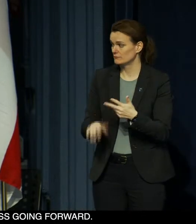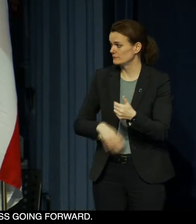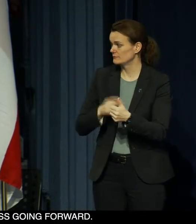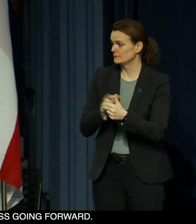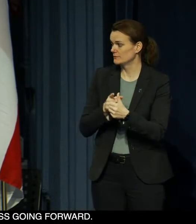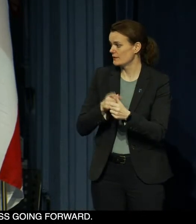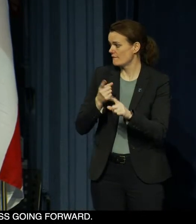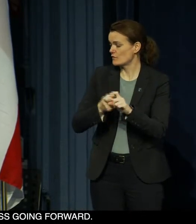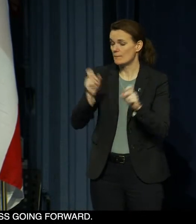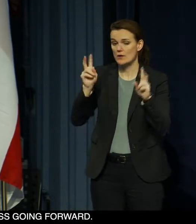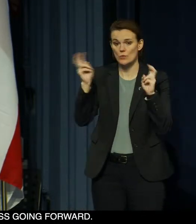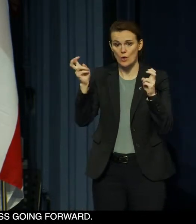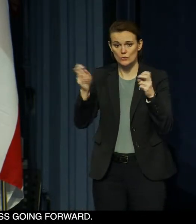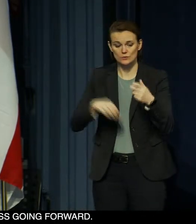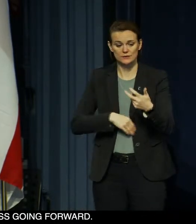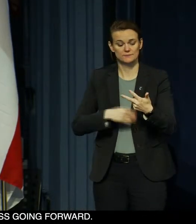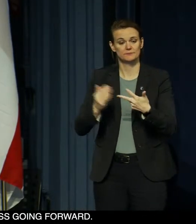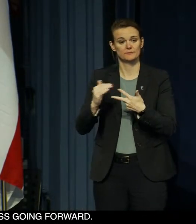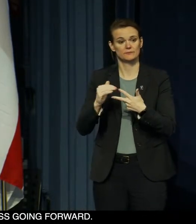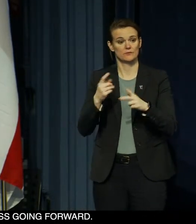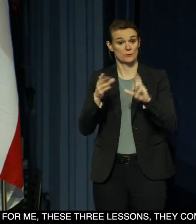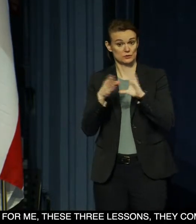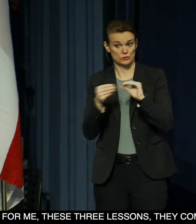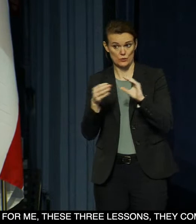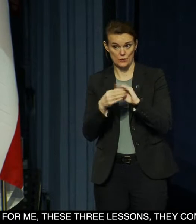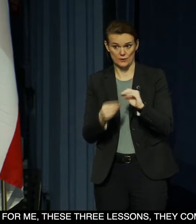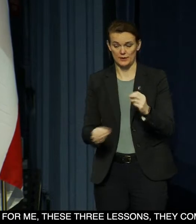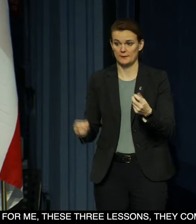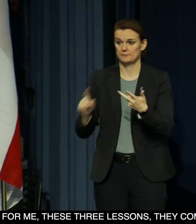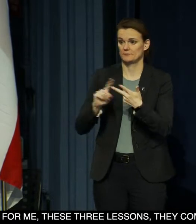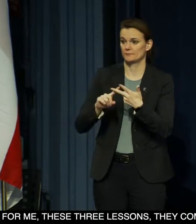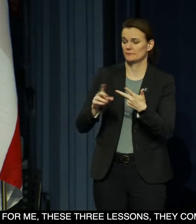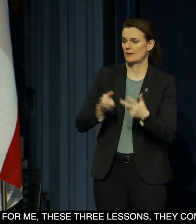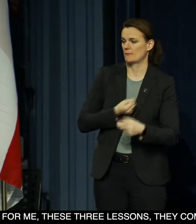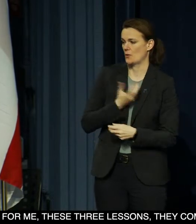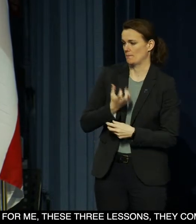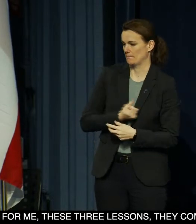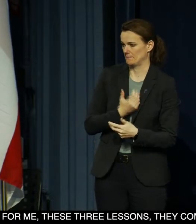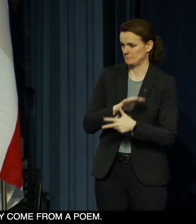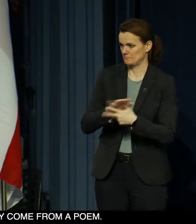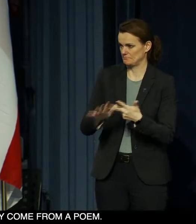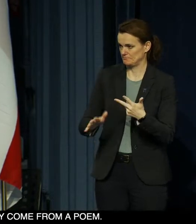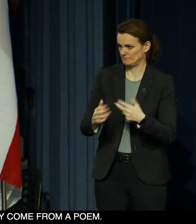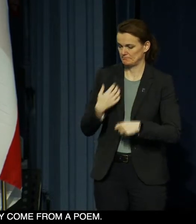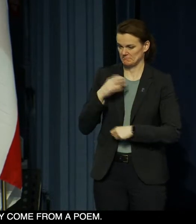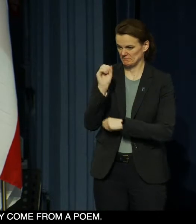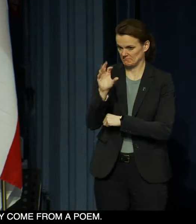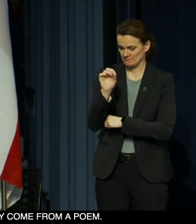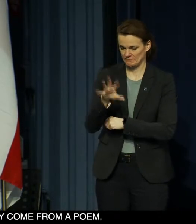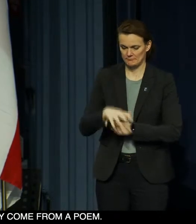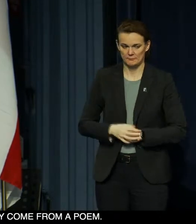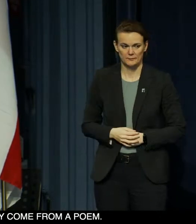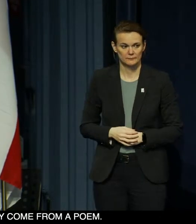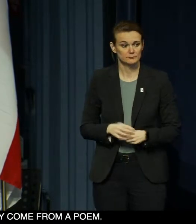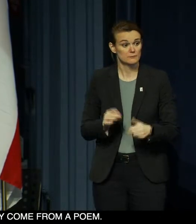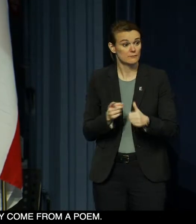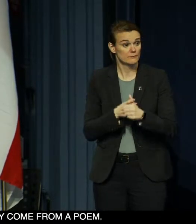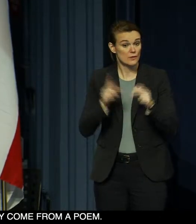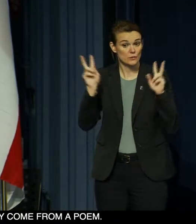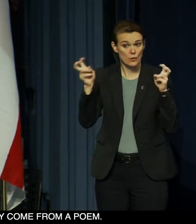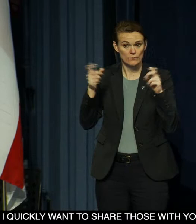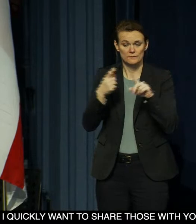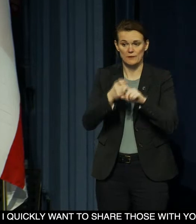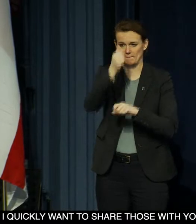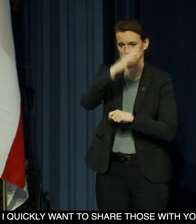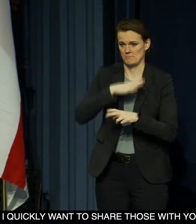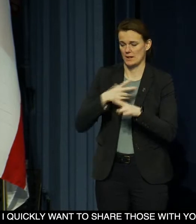from a story, and they come from a poem. And I quickly want to share those with you this afternoon. The quote comes from Winston